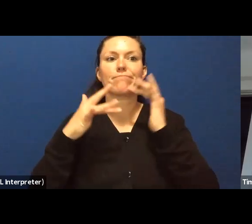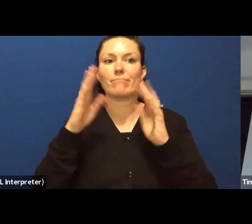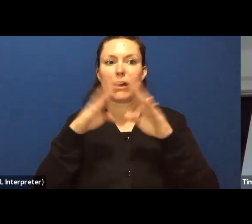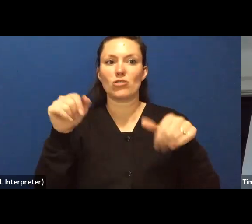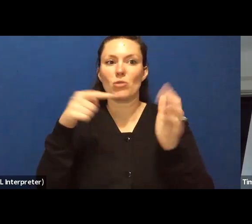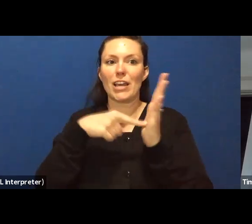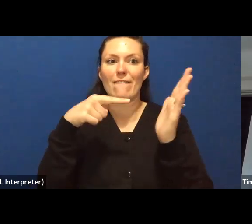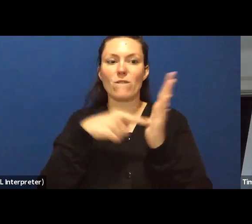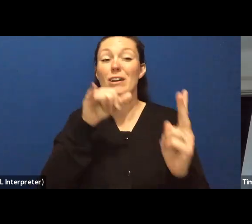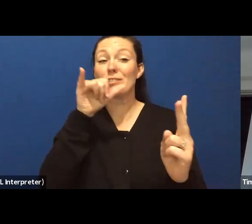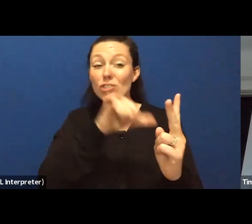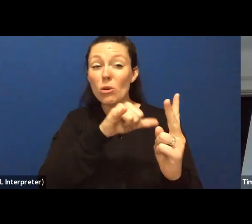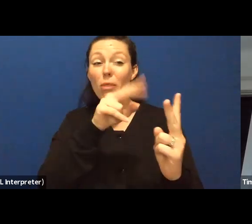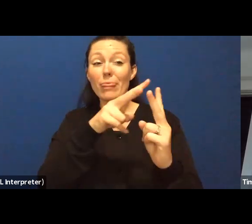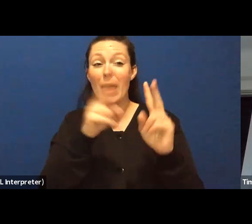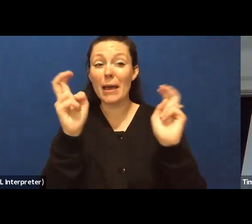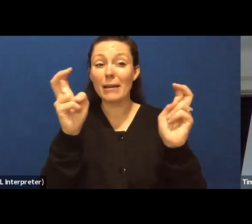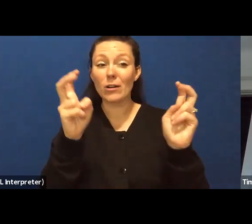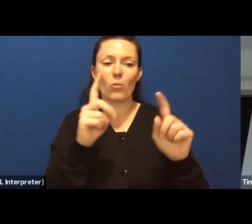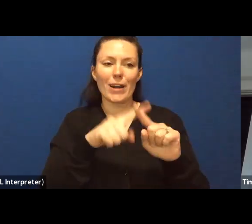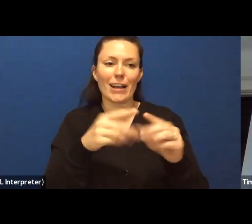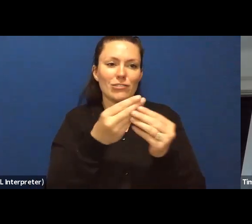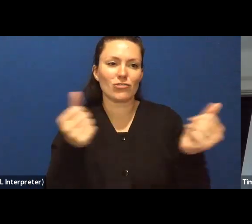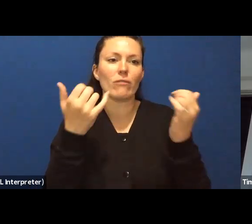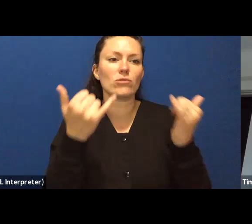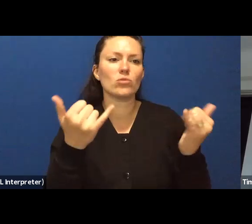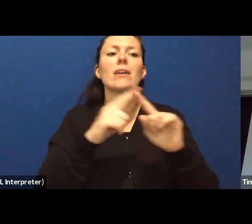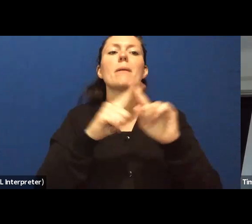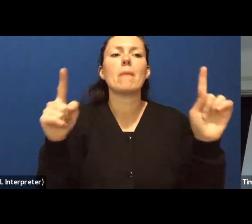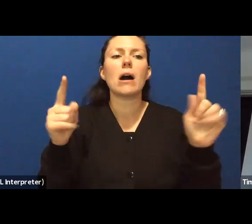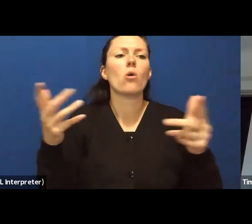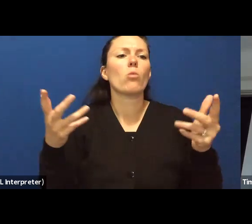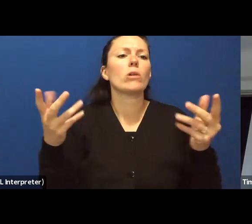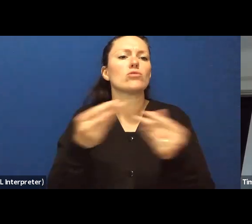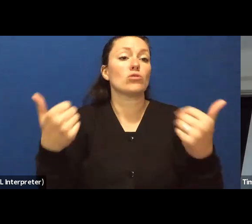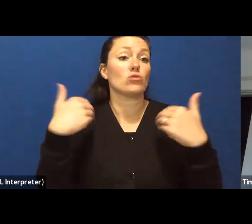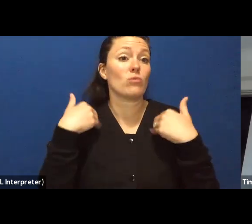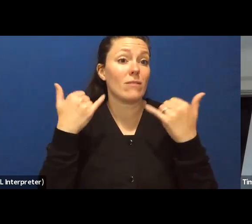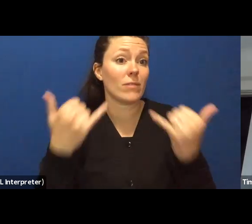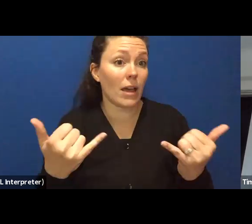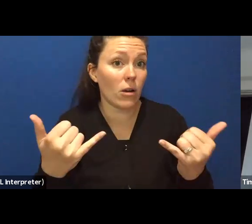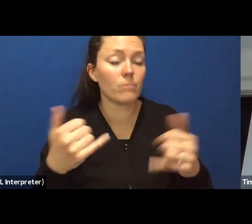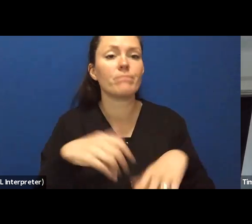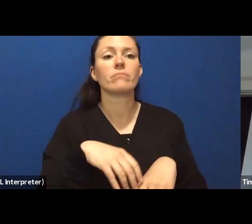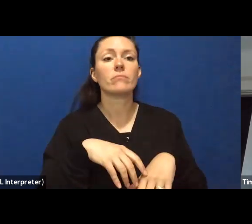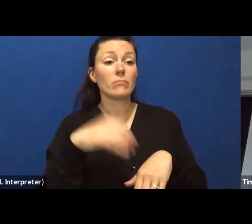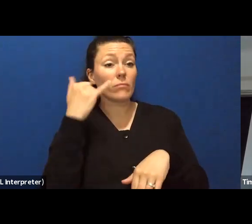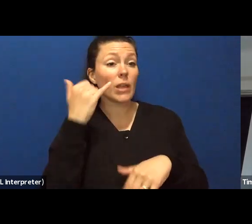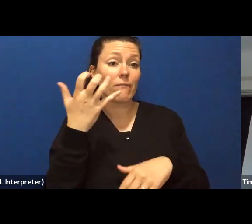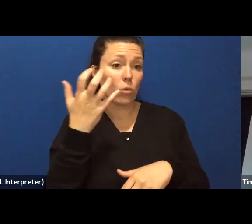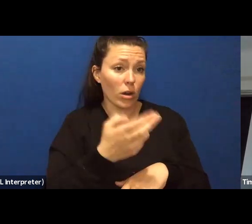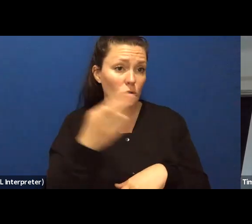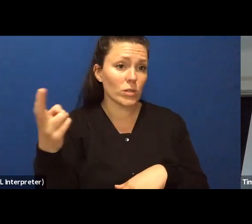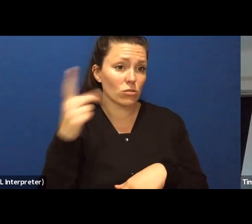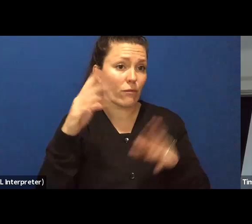able to solve that housing piece today, but let's look at some solutions that we do have. If you want resources on the housing